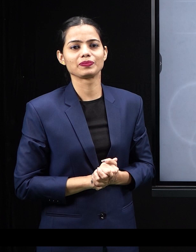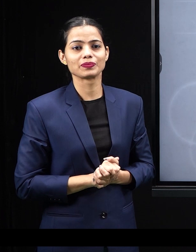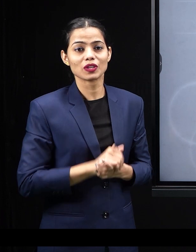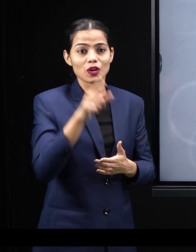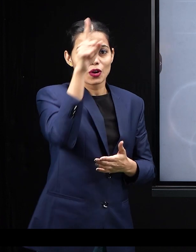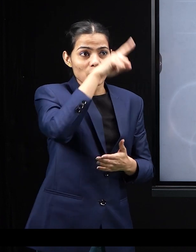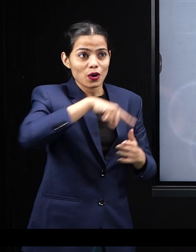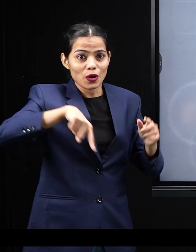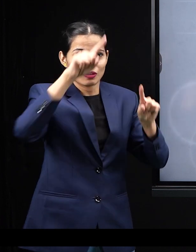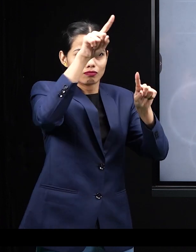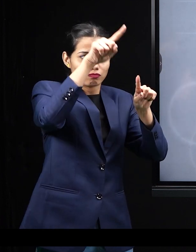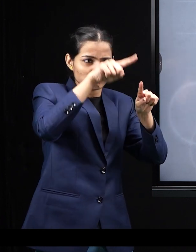tangent chord theorem.